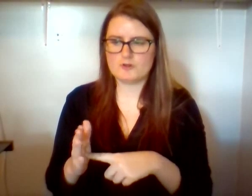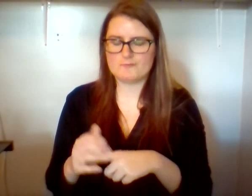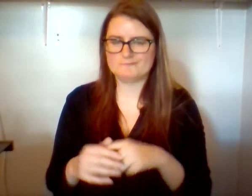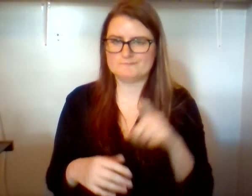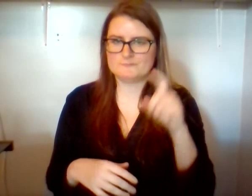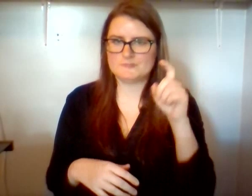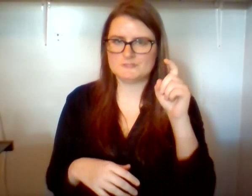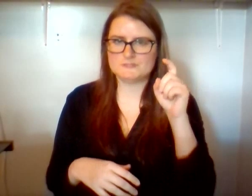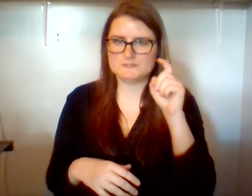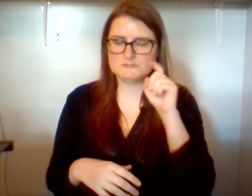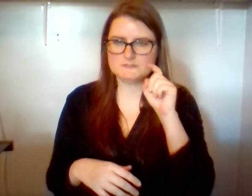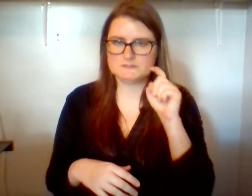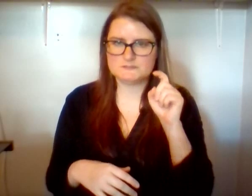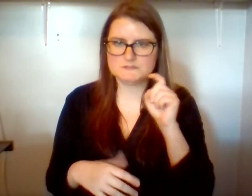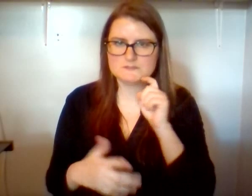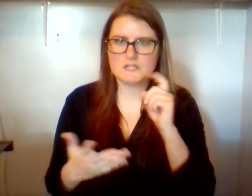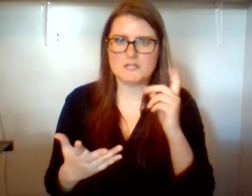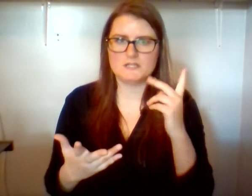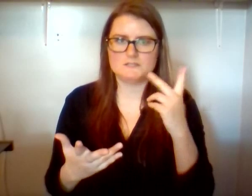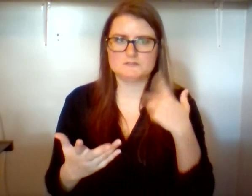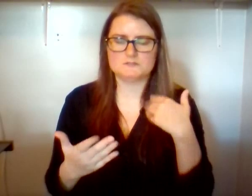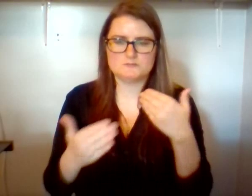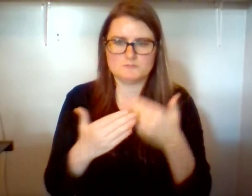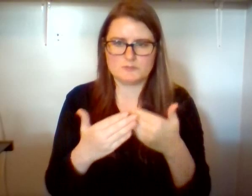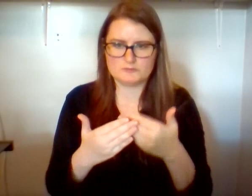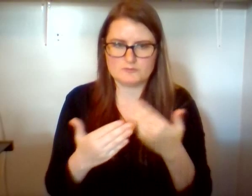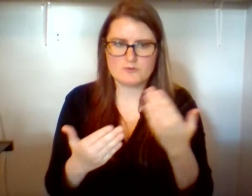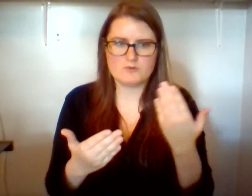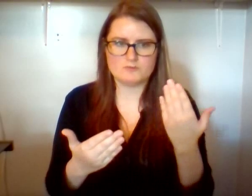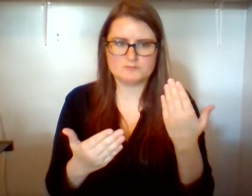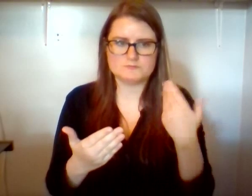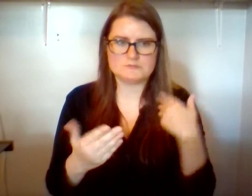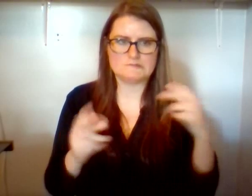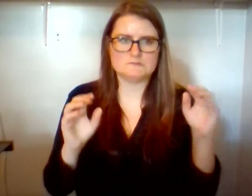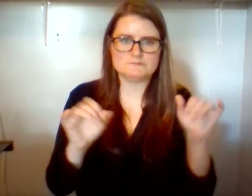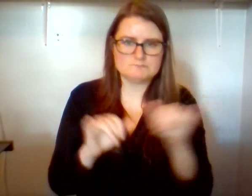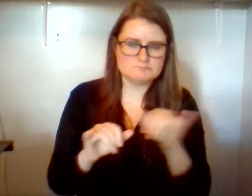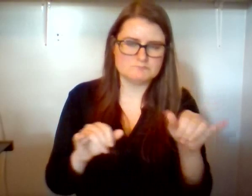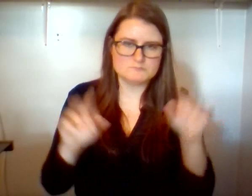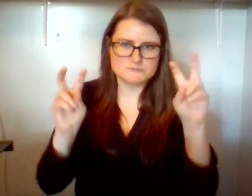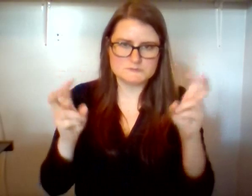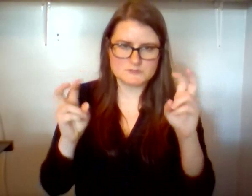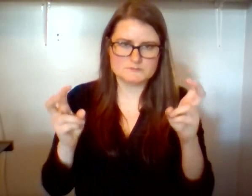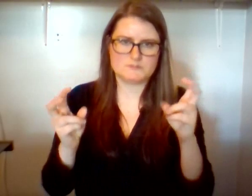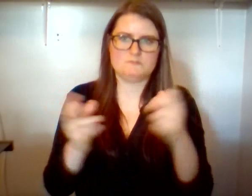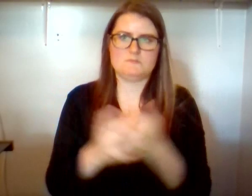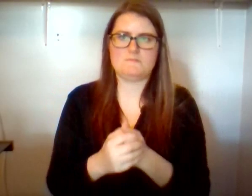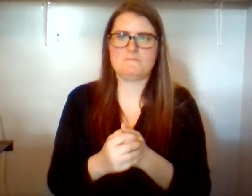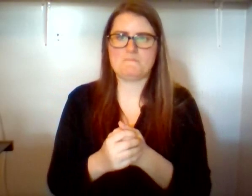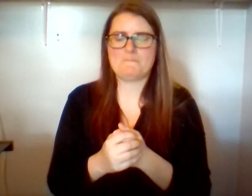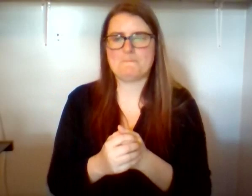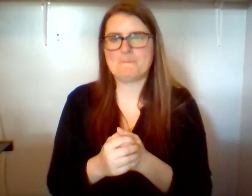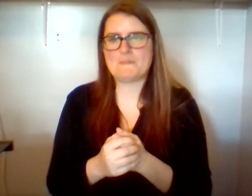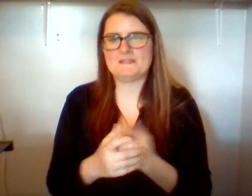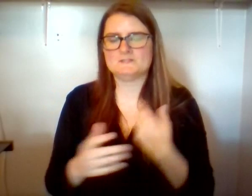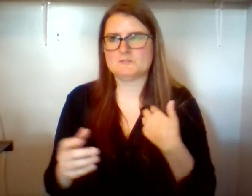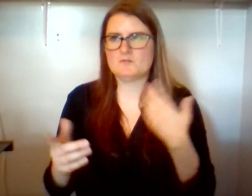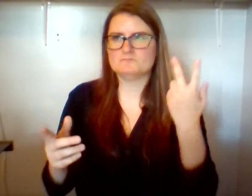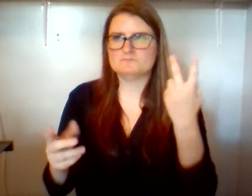It's really amazing what we're having to deal with these days. And so when a young man and a